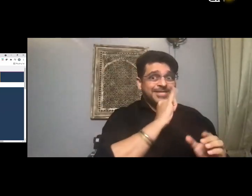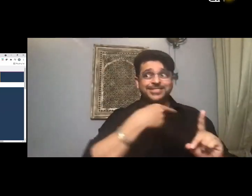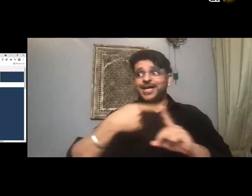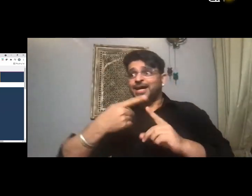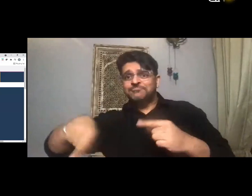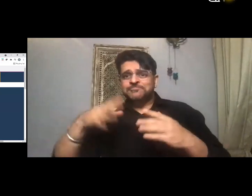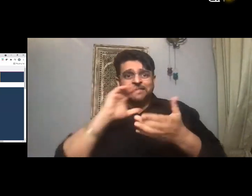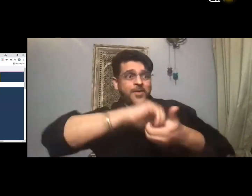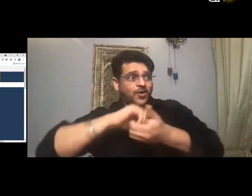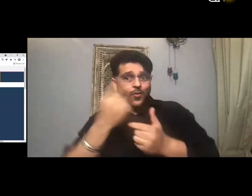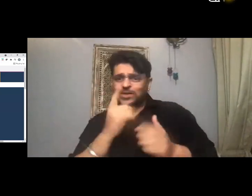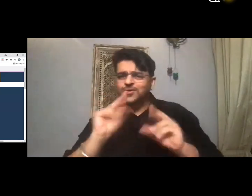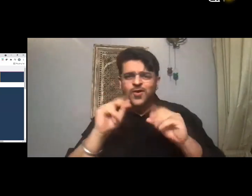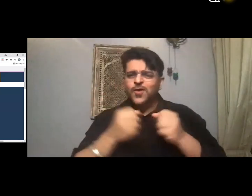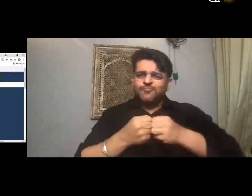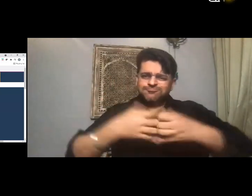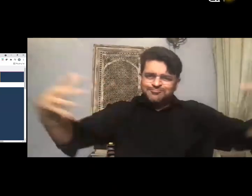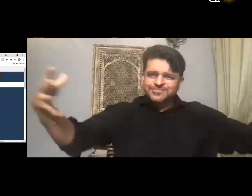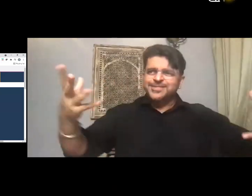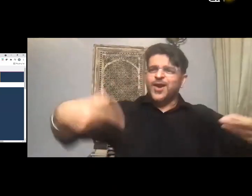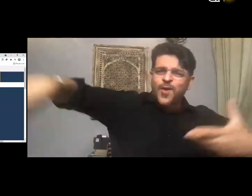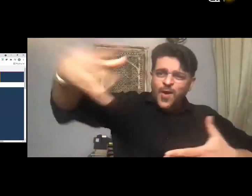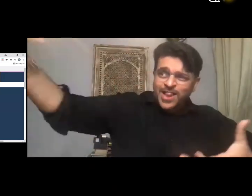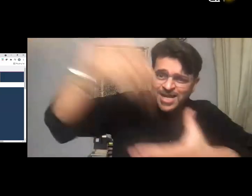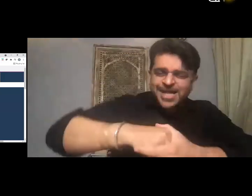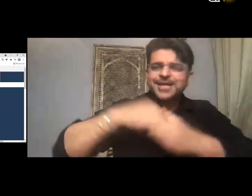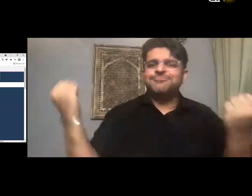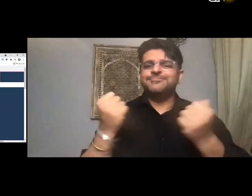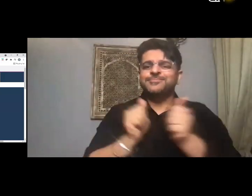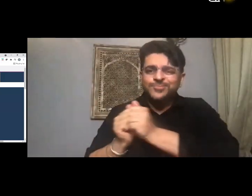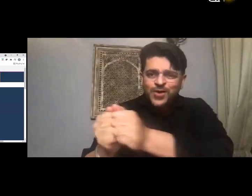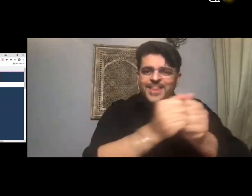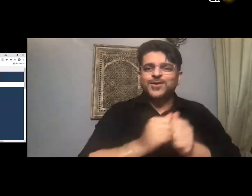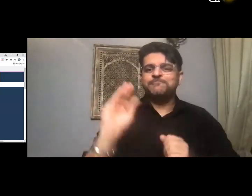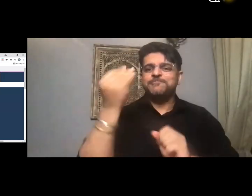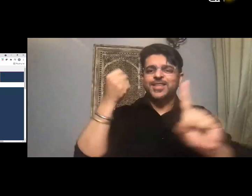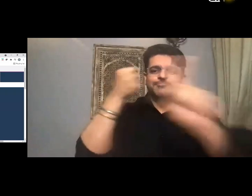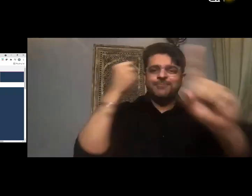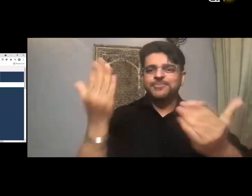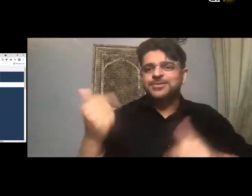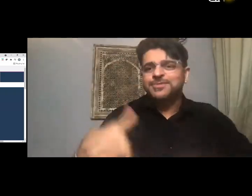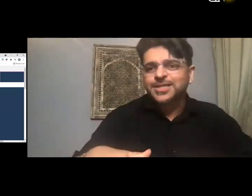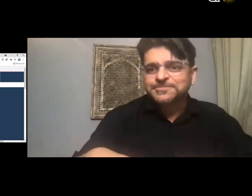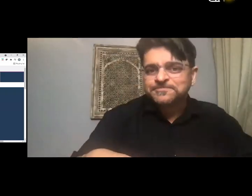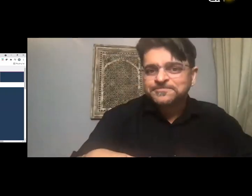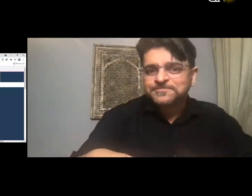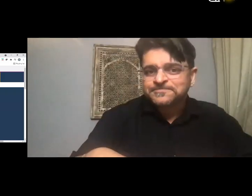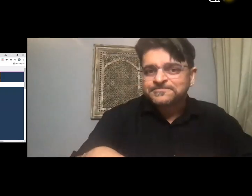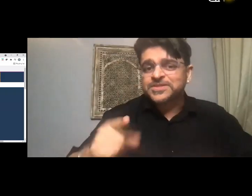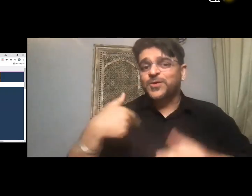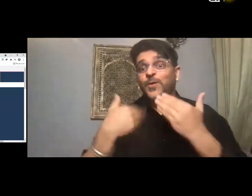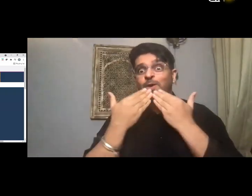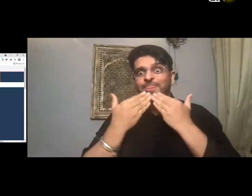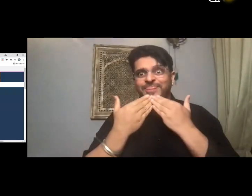of it, not just Enable India, not just us, not just the partners, everyone. We want to expand it and have everyone together for a better impact